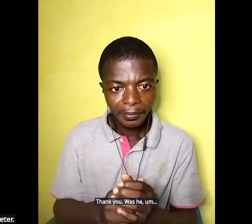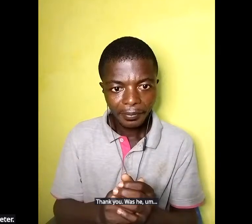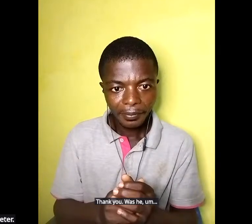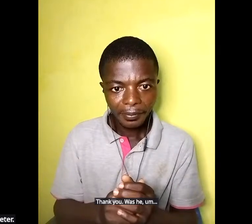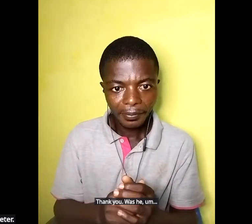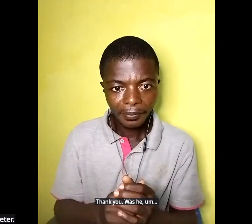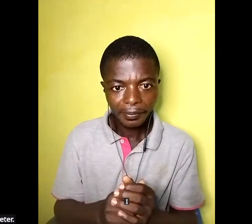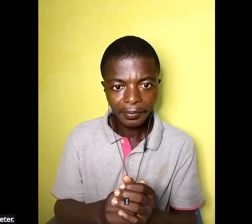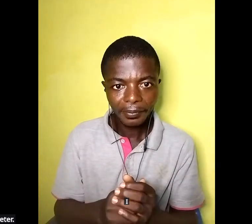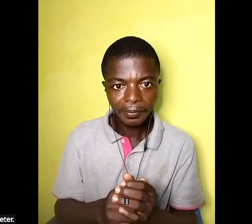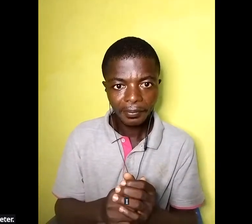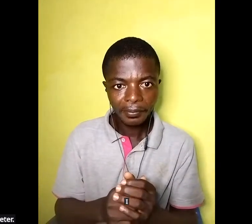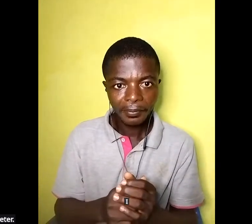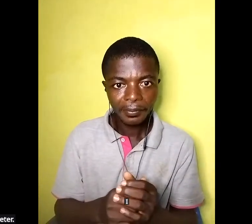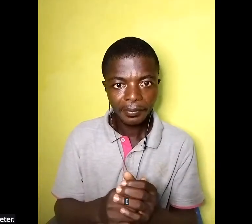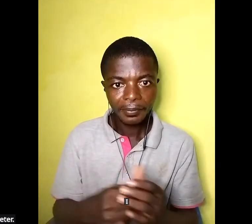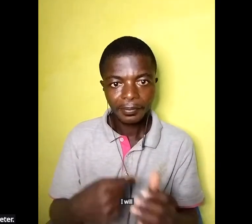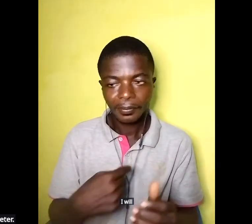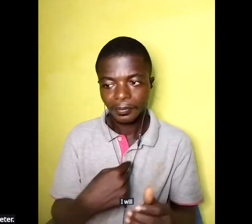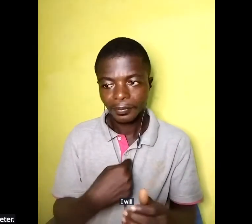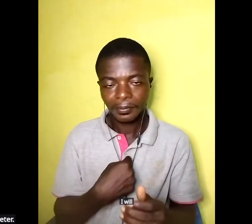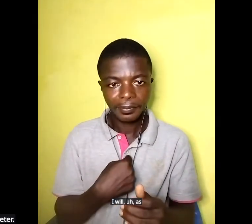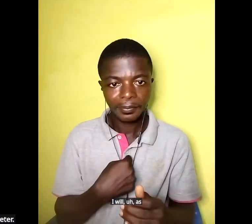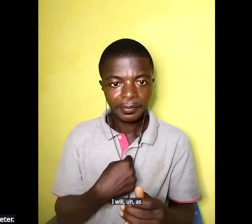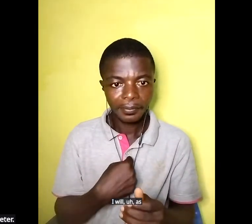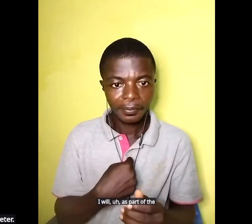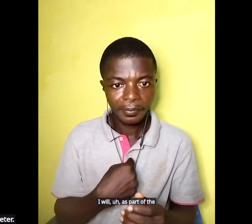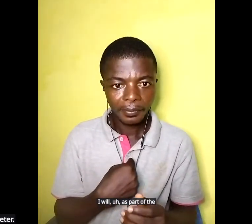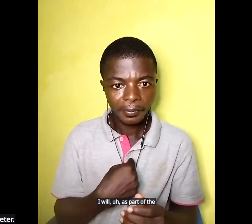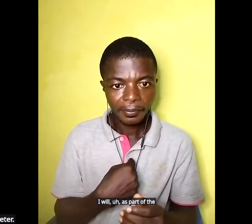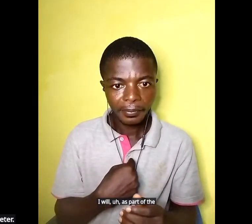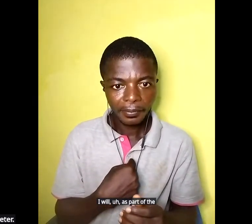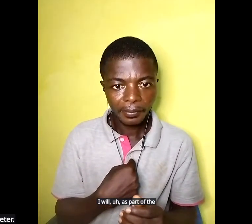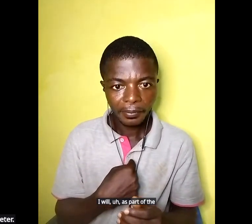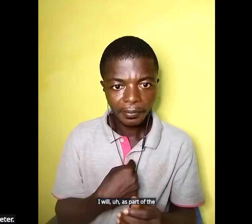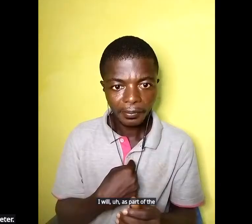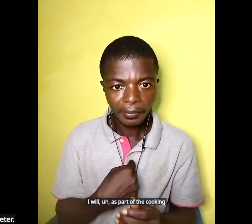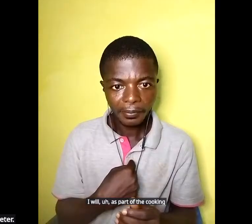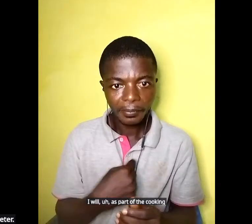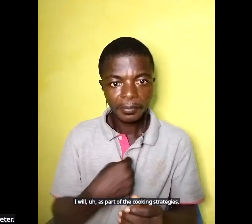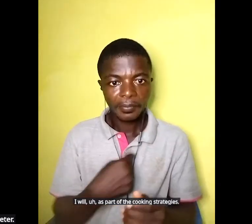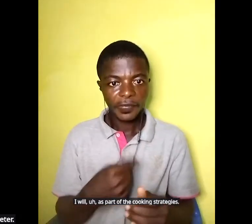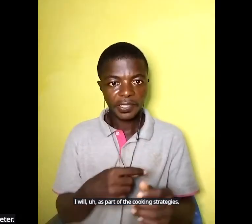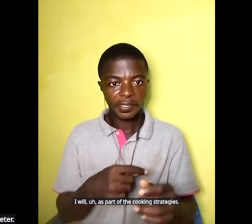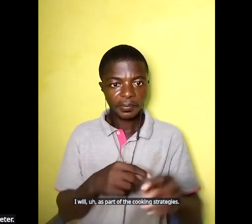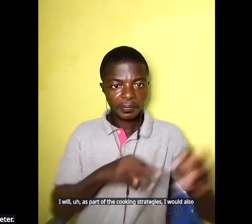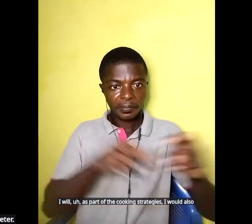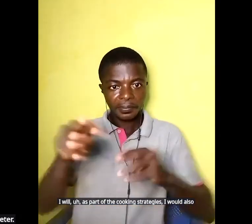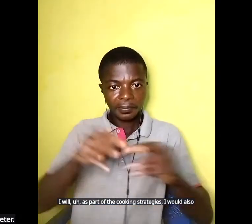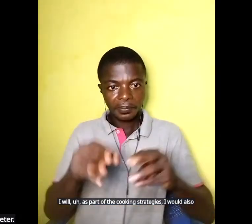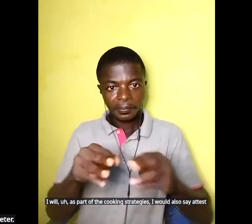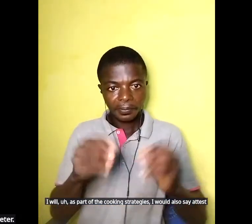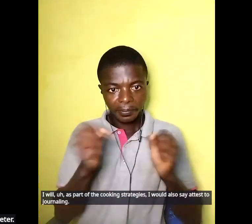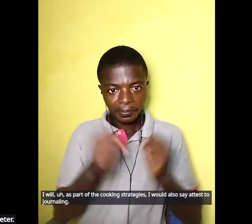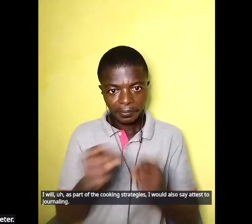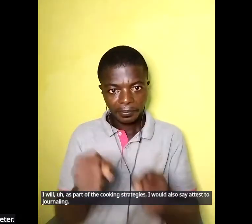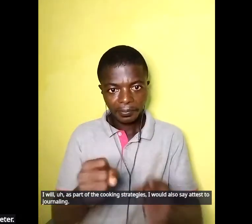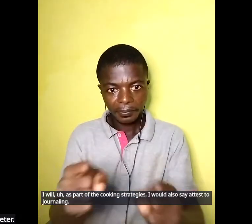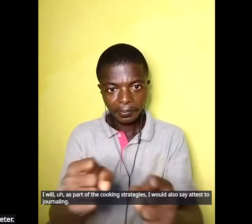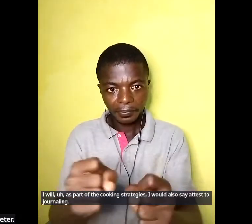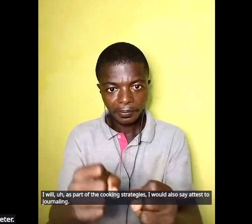I will, as part of the coping strategies, I will also say attest to journaling.